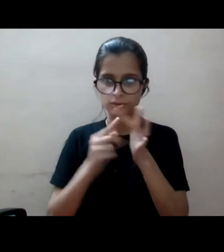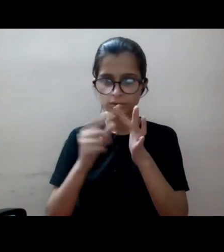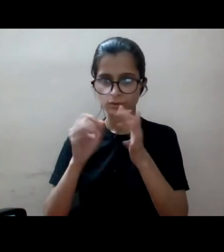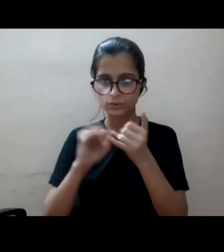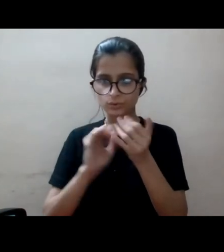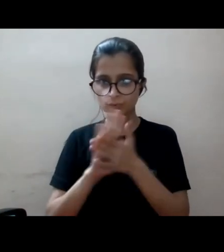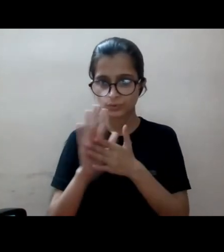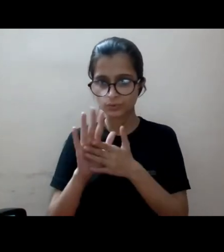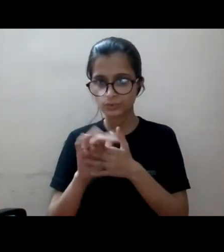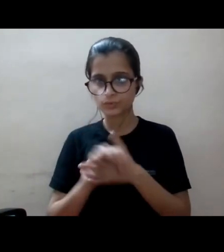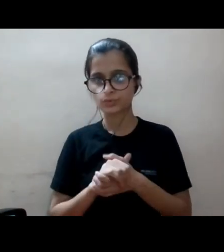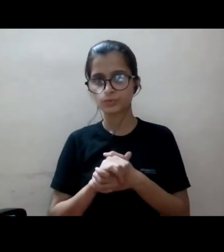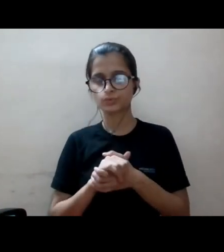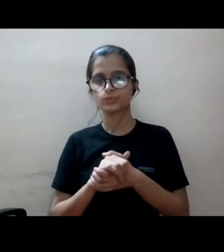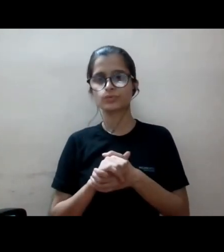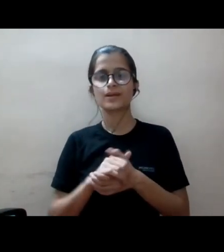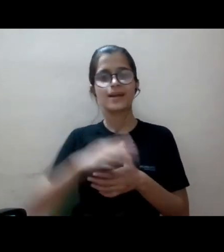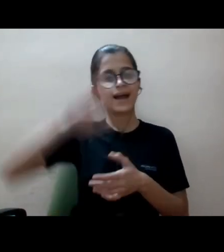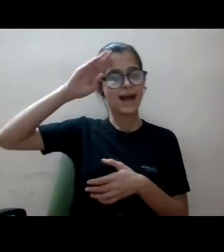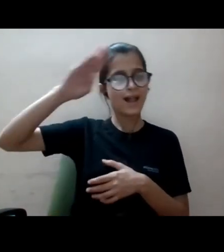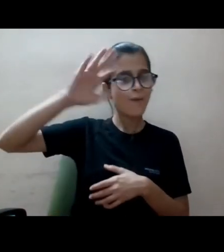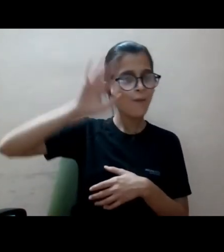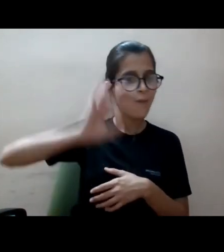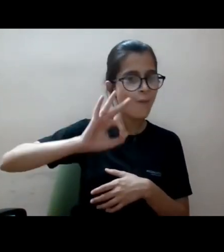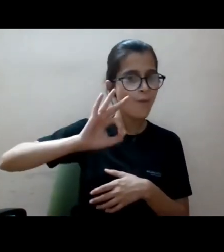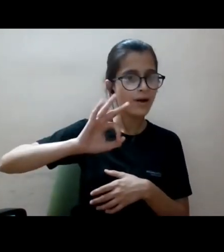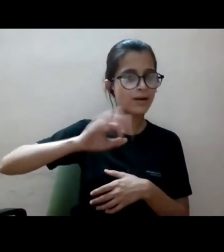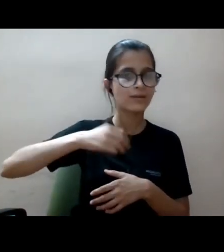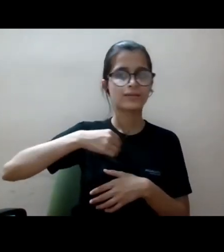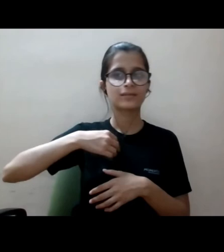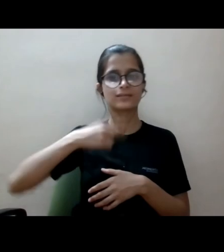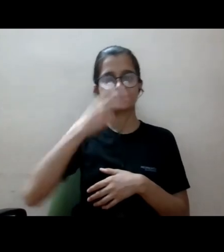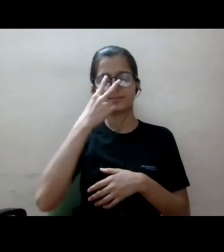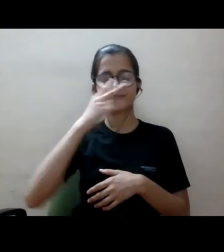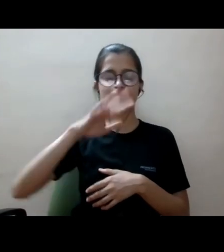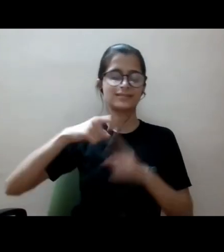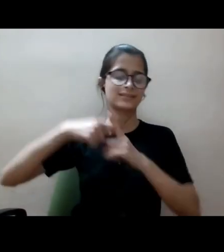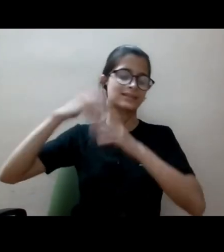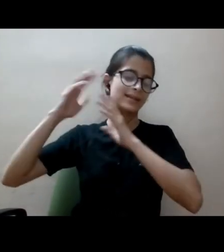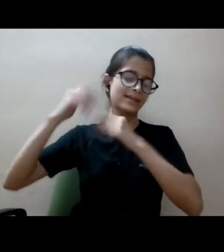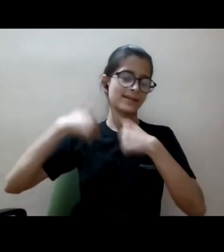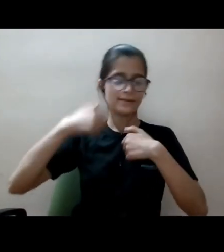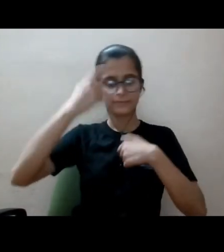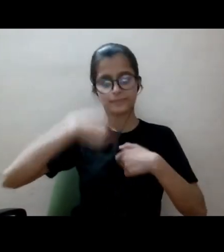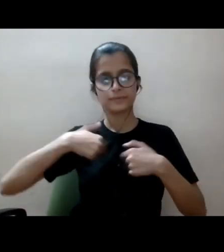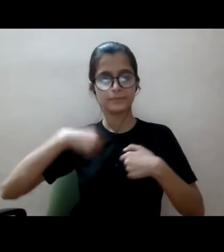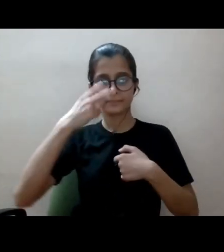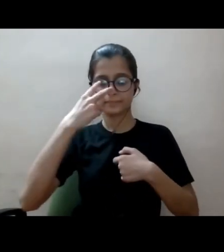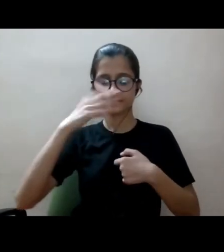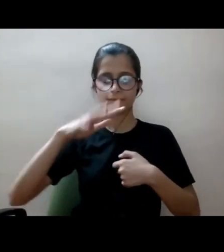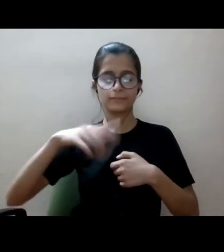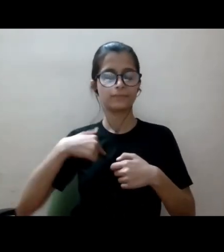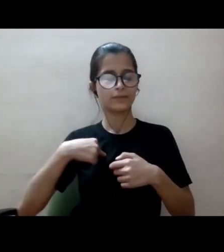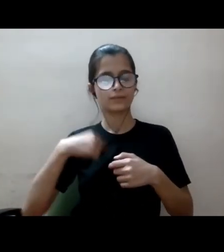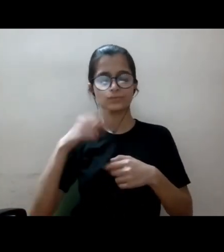Hi, sir. Hello. I too am a blind person from Kerala. It was wonderful